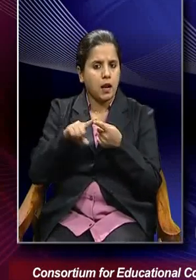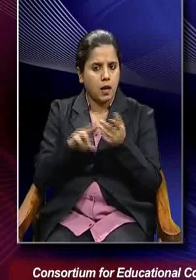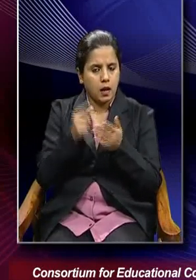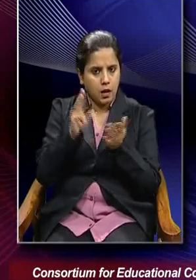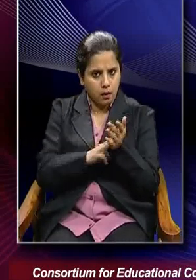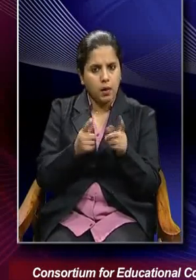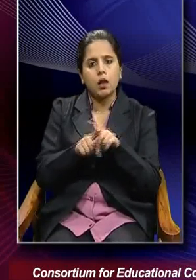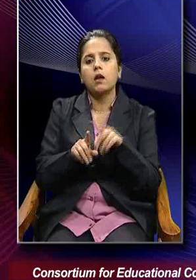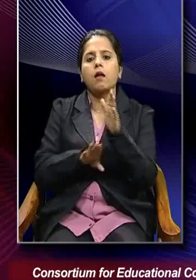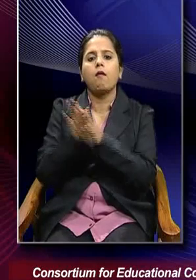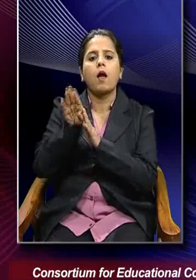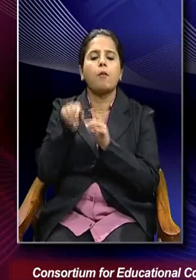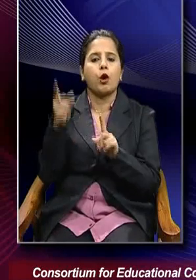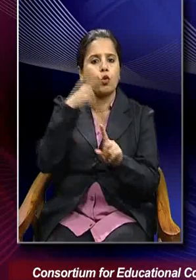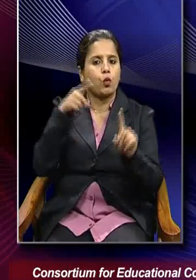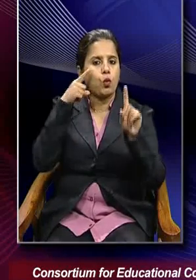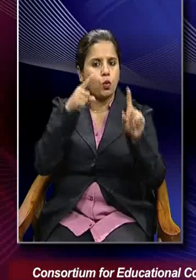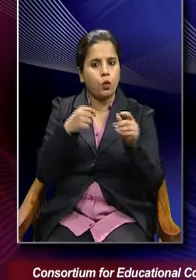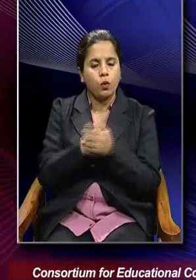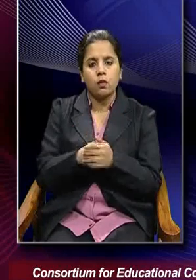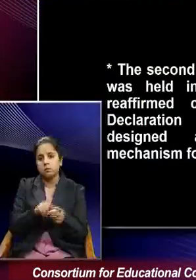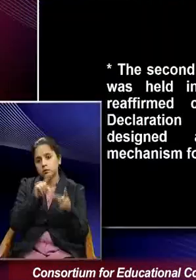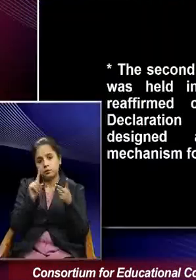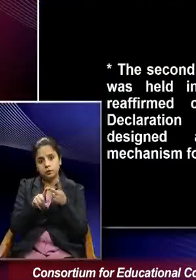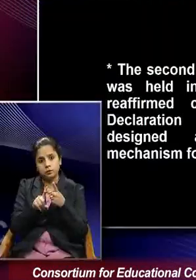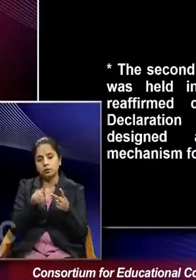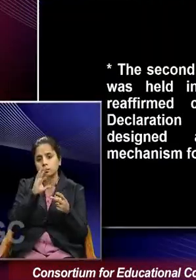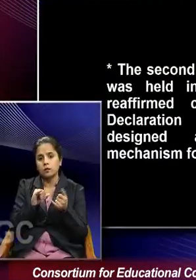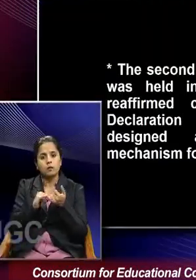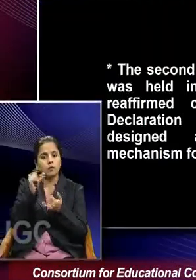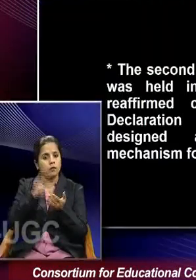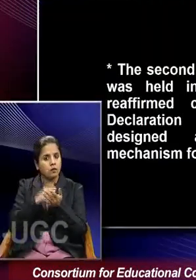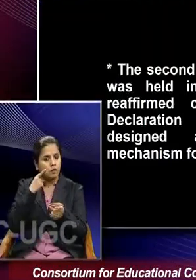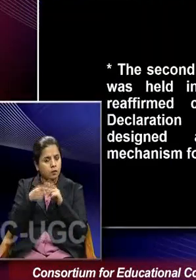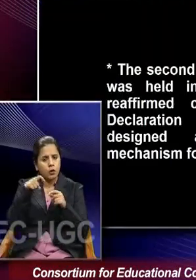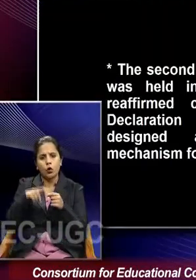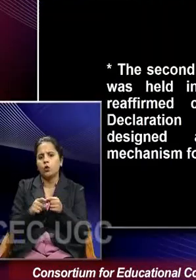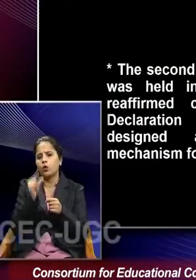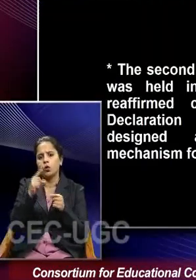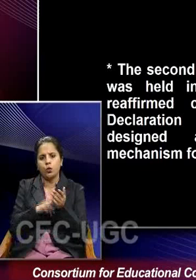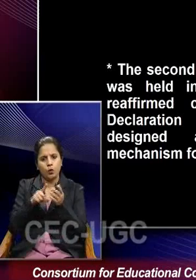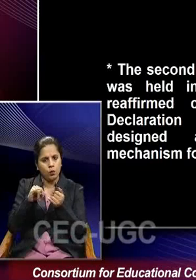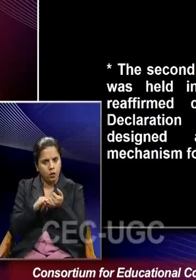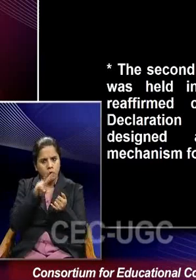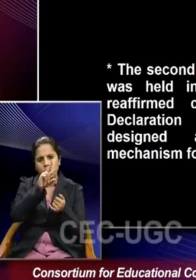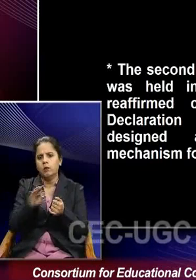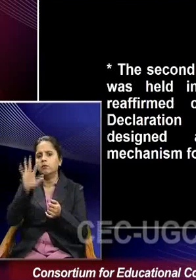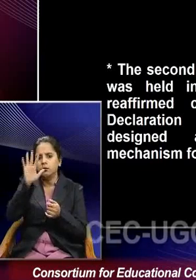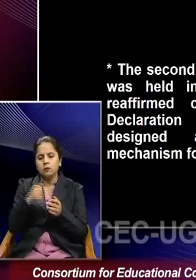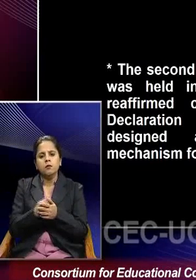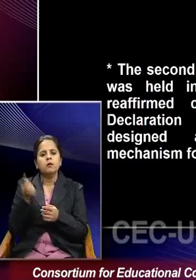Development Goals. The second phase of the summit was held in Tunis in 2005.